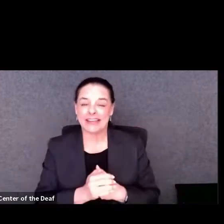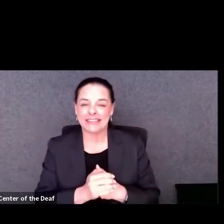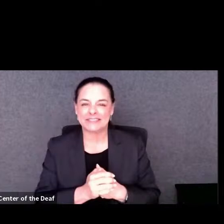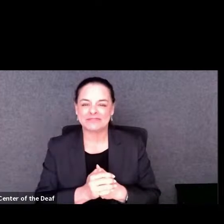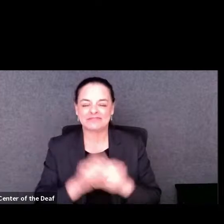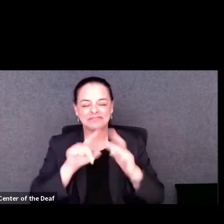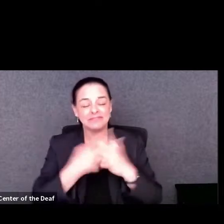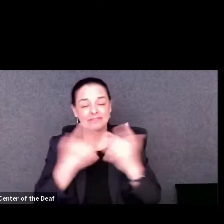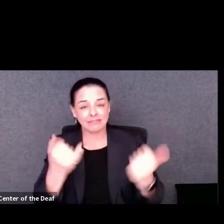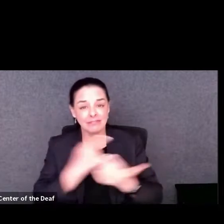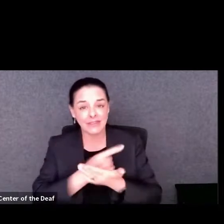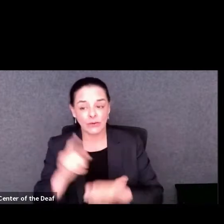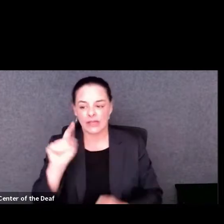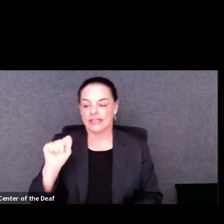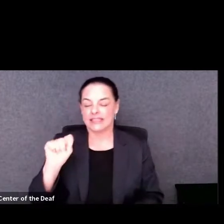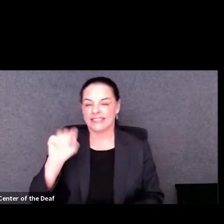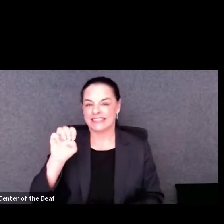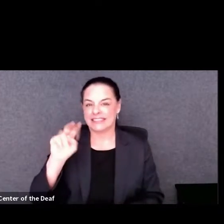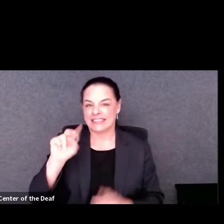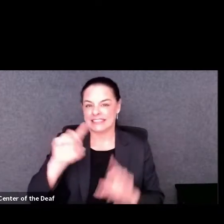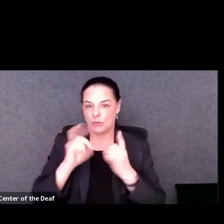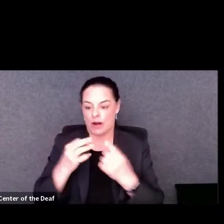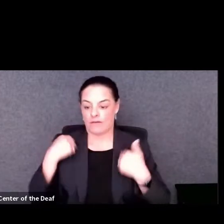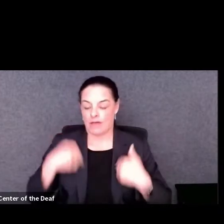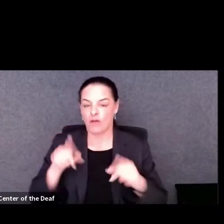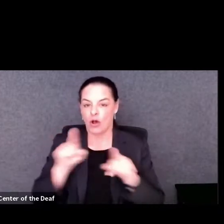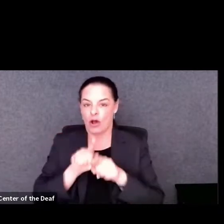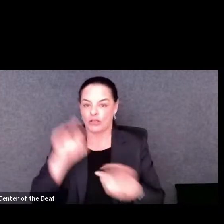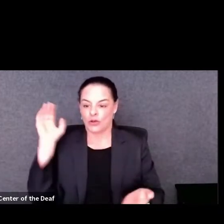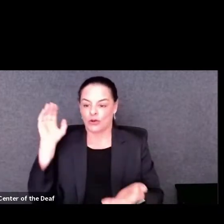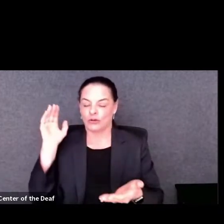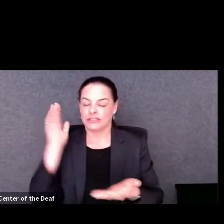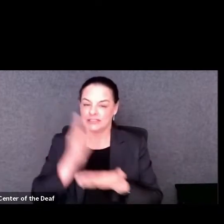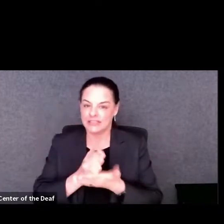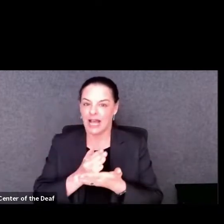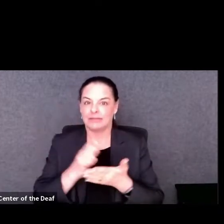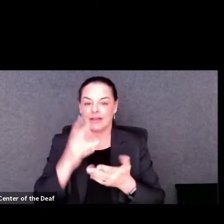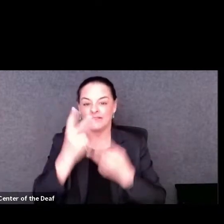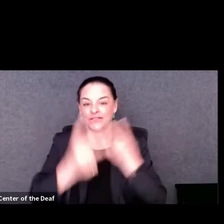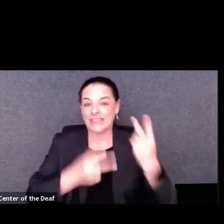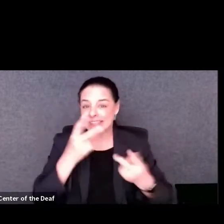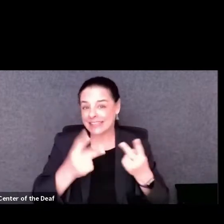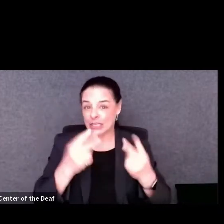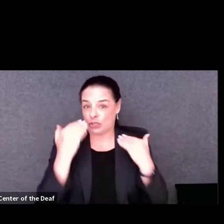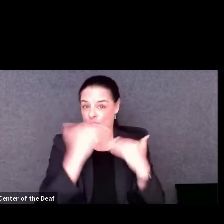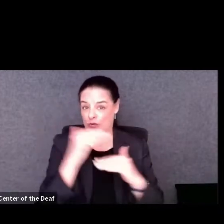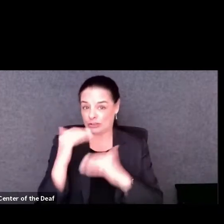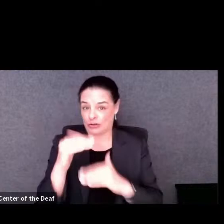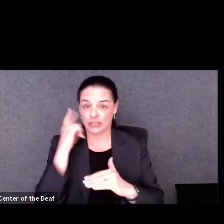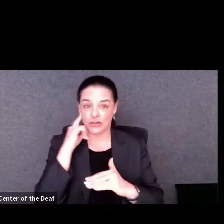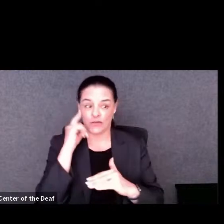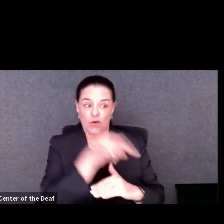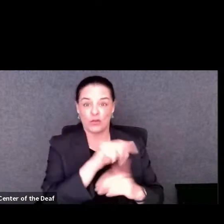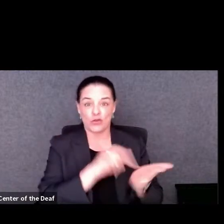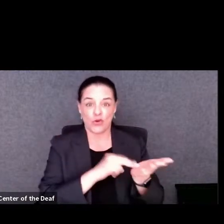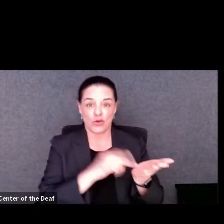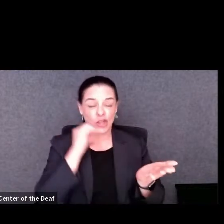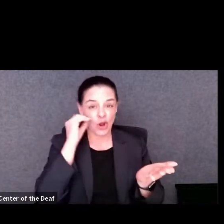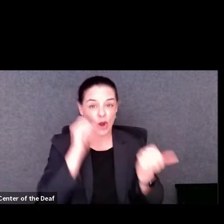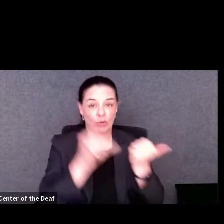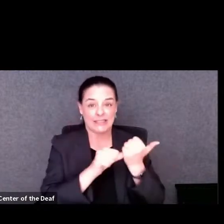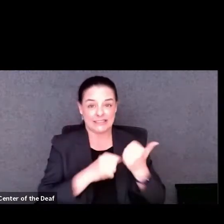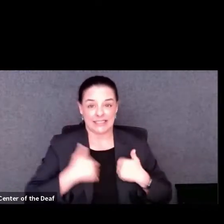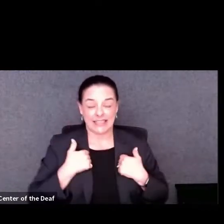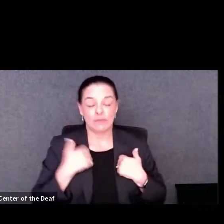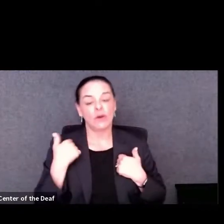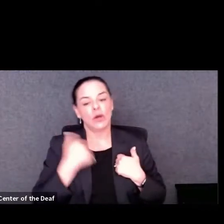Effective this week, TDH also ended visitation restrictions for long-term care facilities. We continue to urge these places and